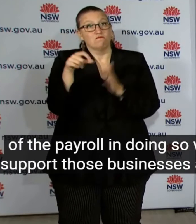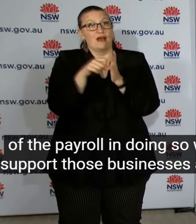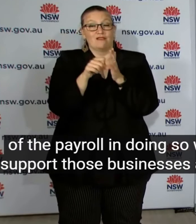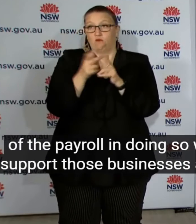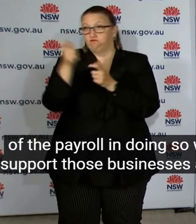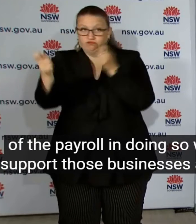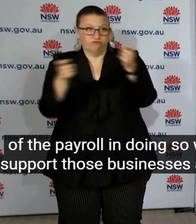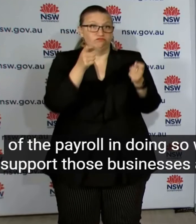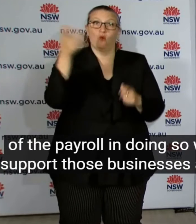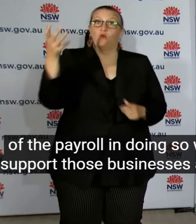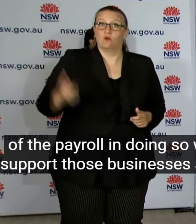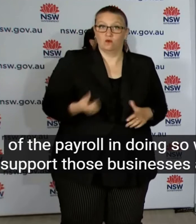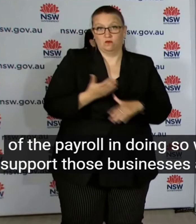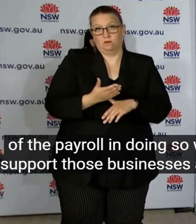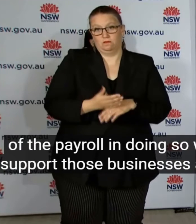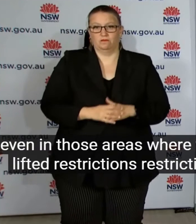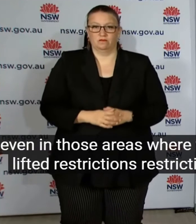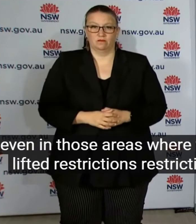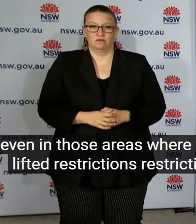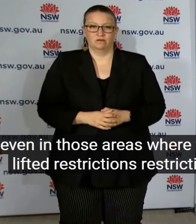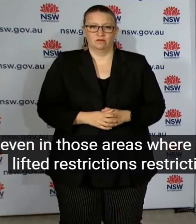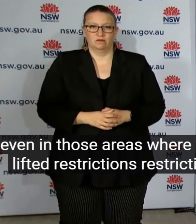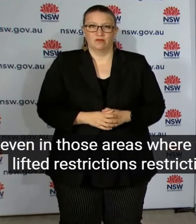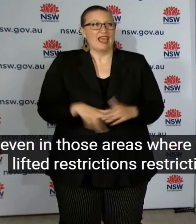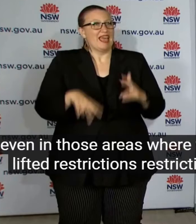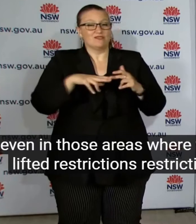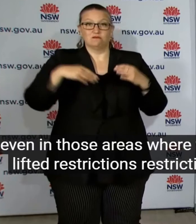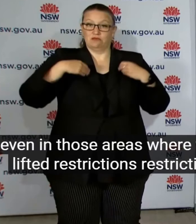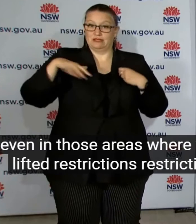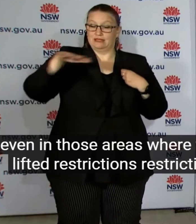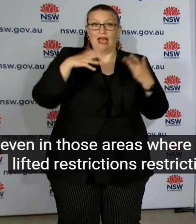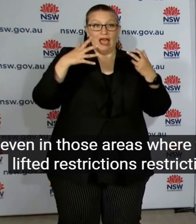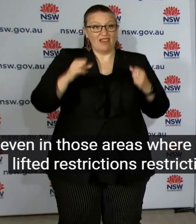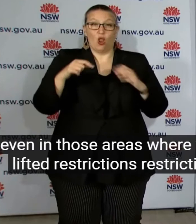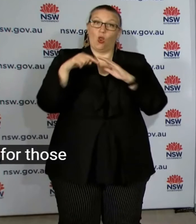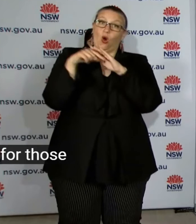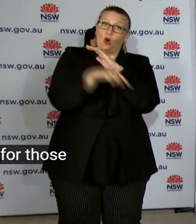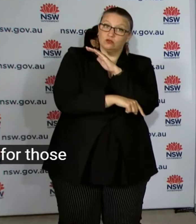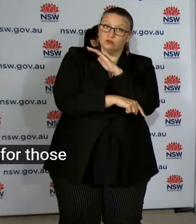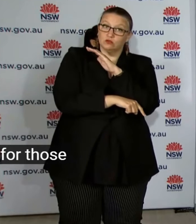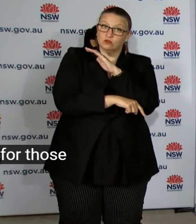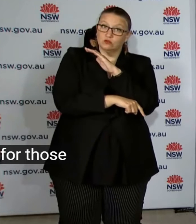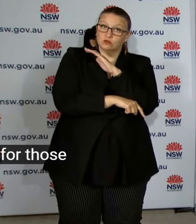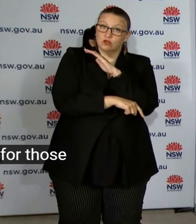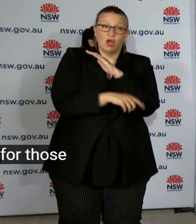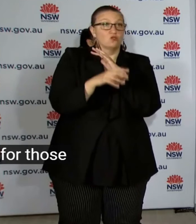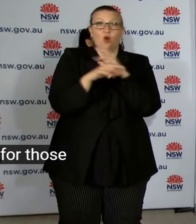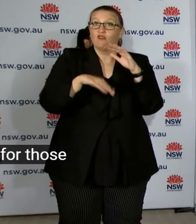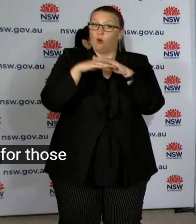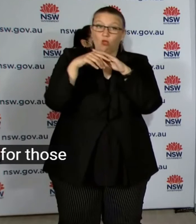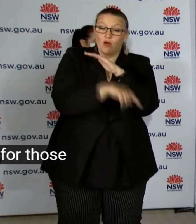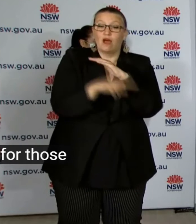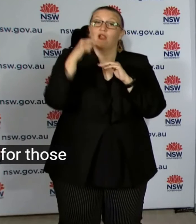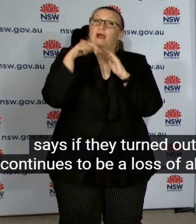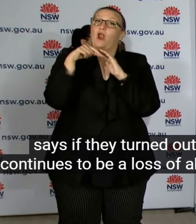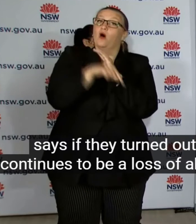those businesses, if their turnover continues to be a loss above the threshold, they will still are